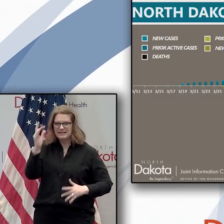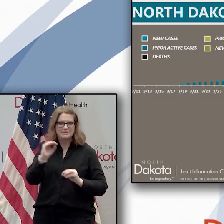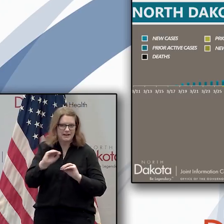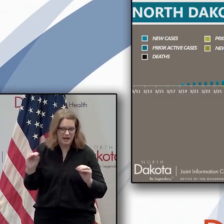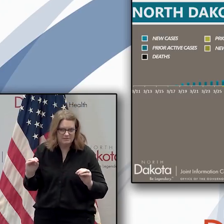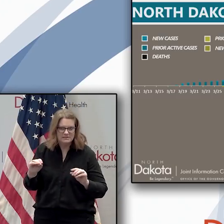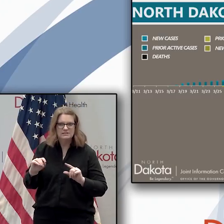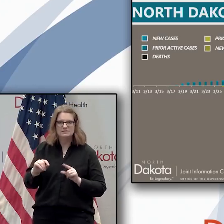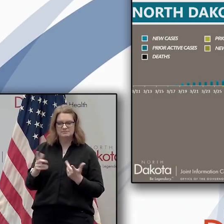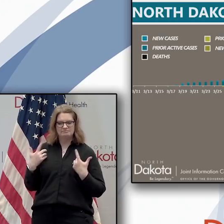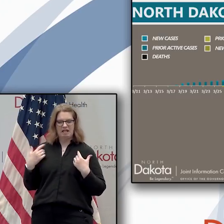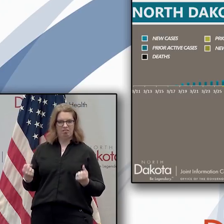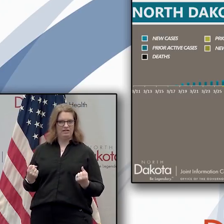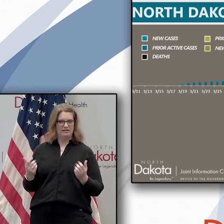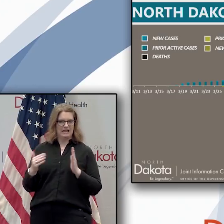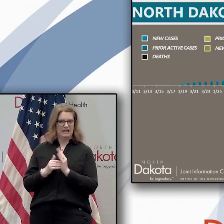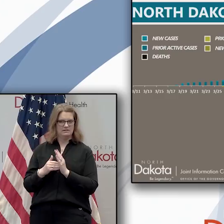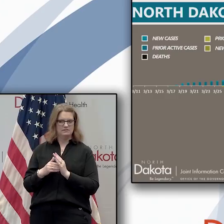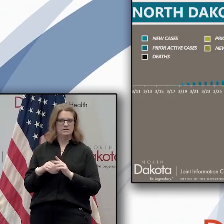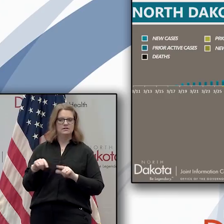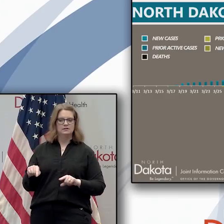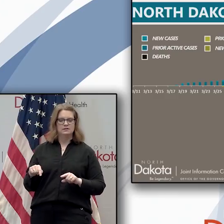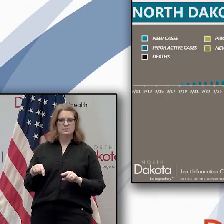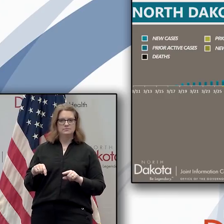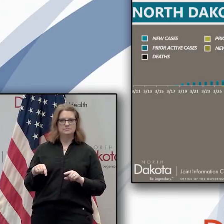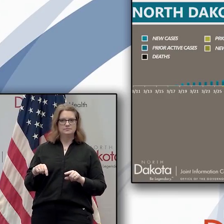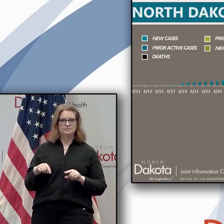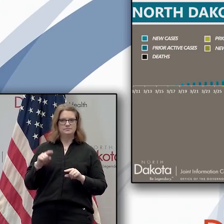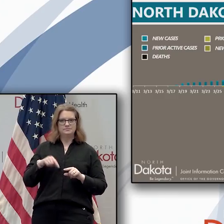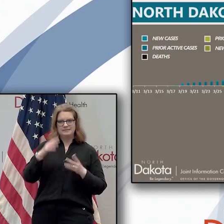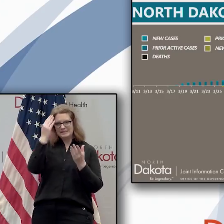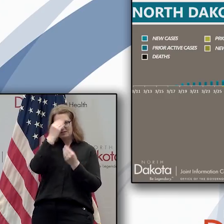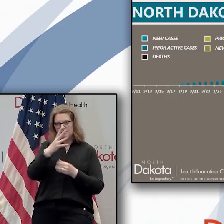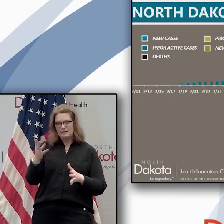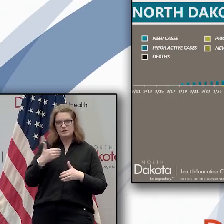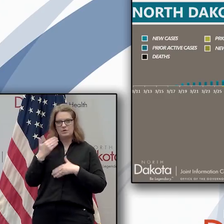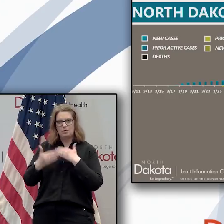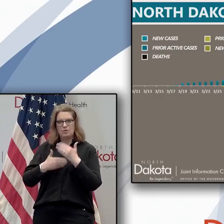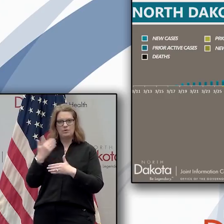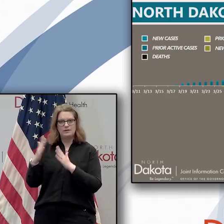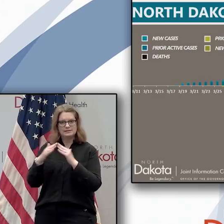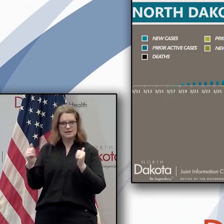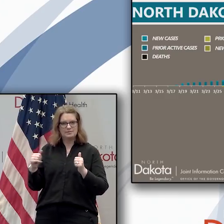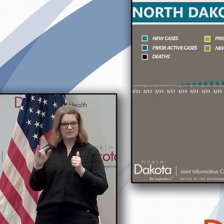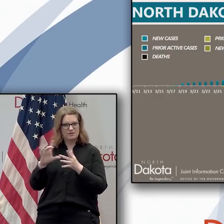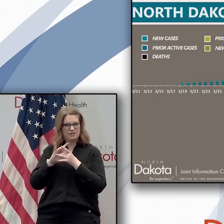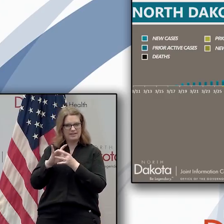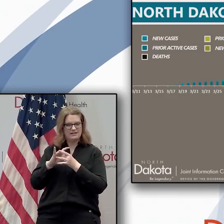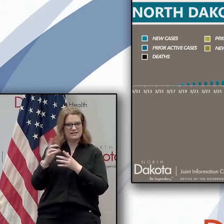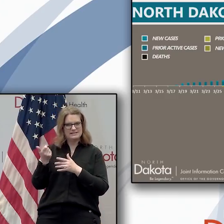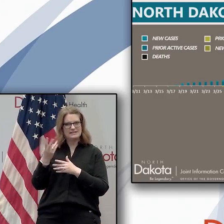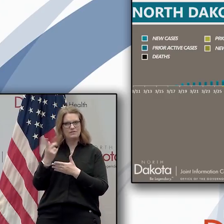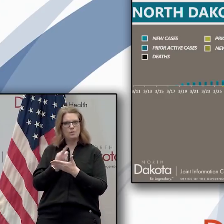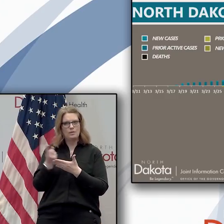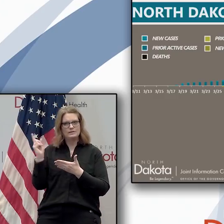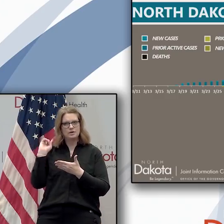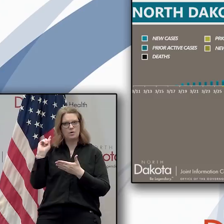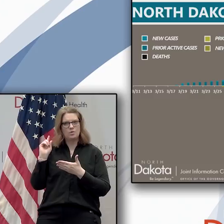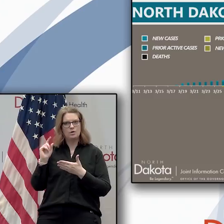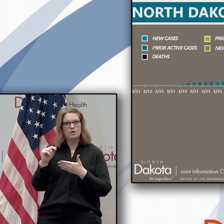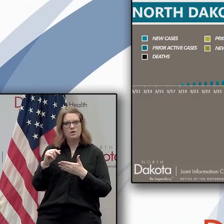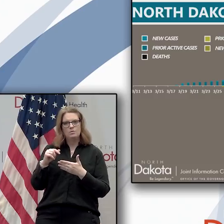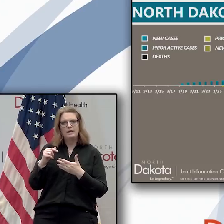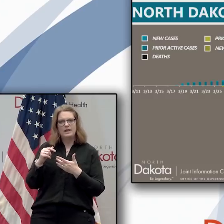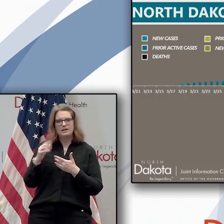this relates to the data that's flowing through the system, and some of this would have related to several weeks ago when we had the